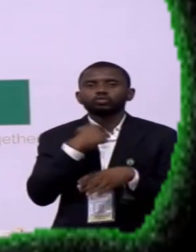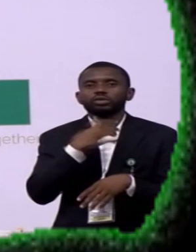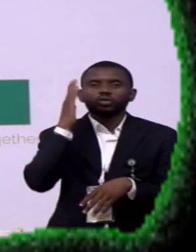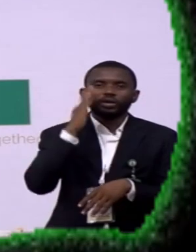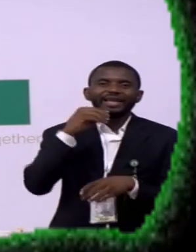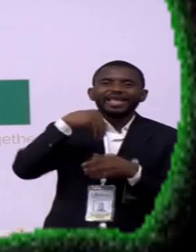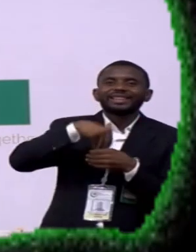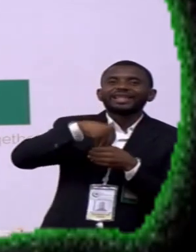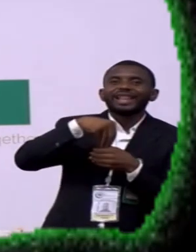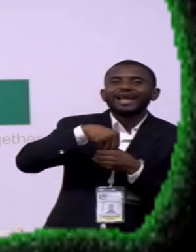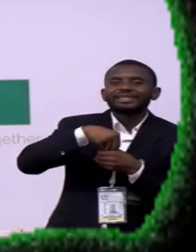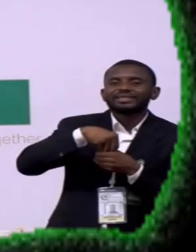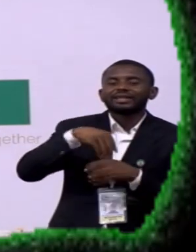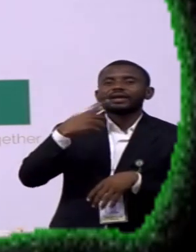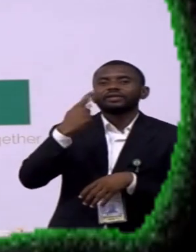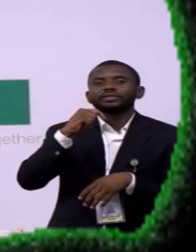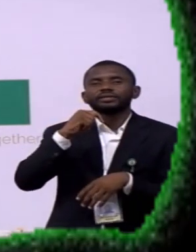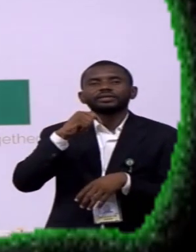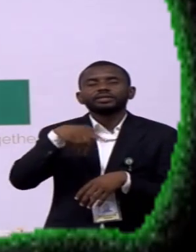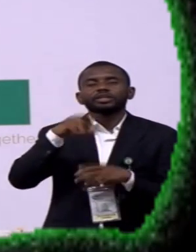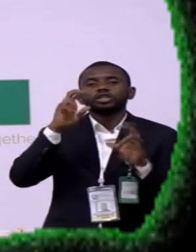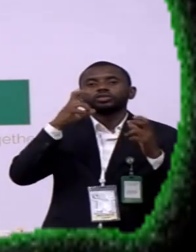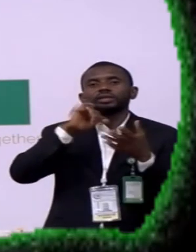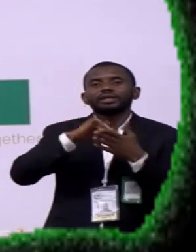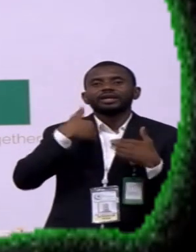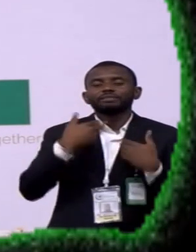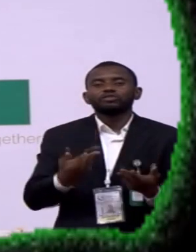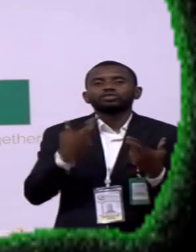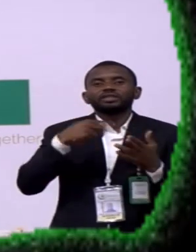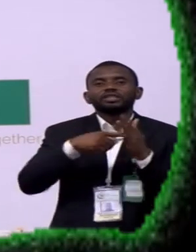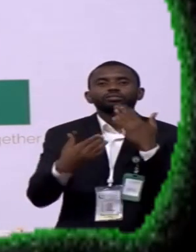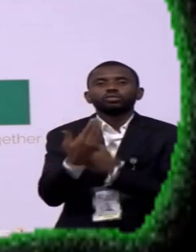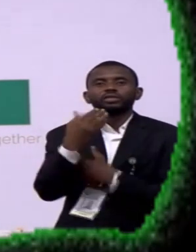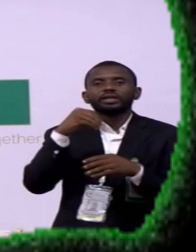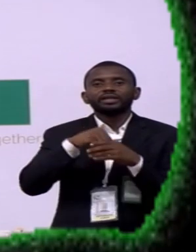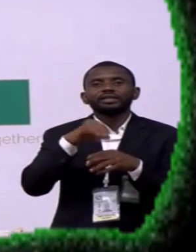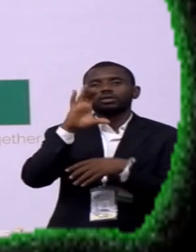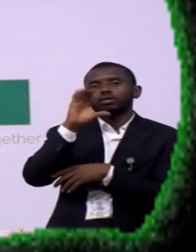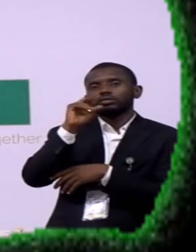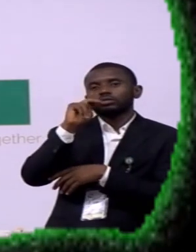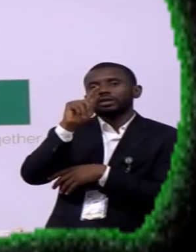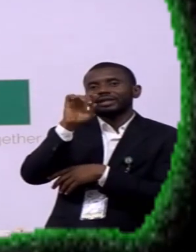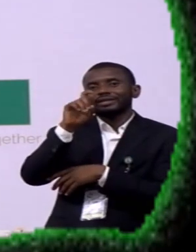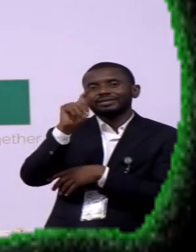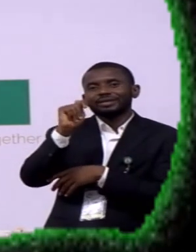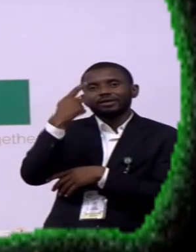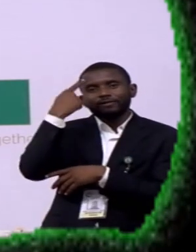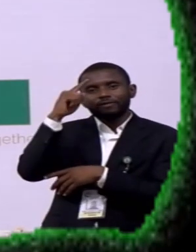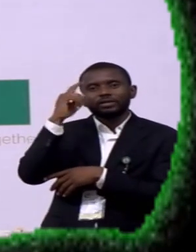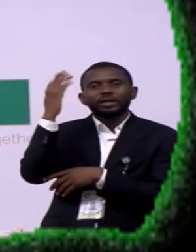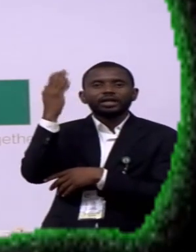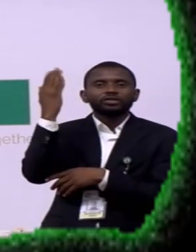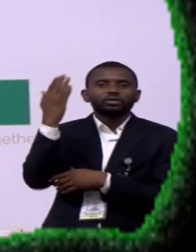internalize the issues that have been raised this morning in the context of the lecture